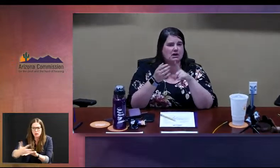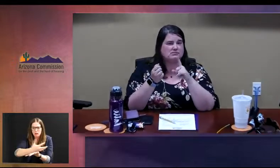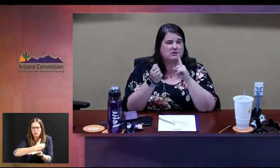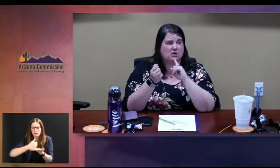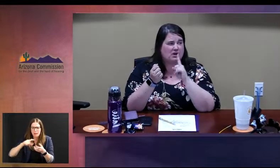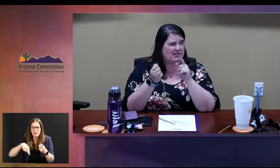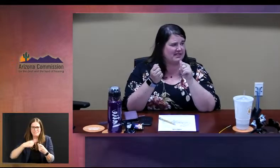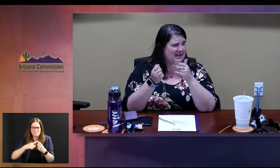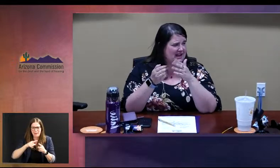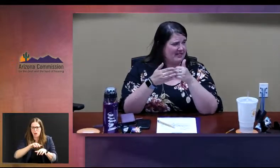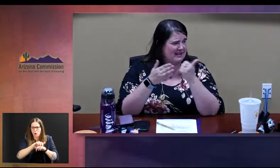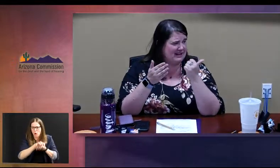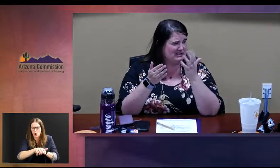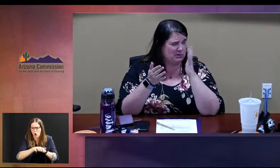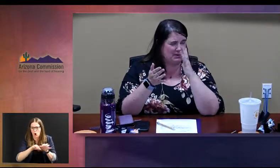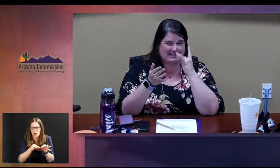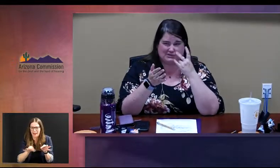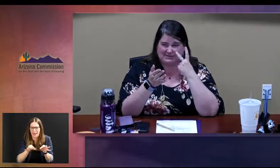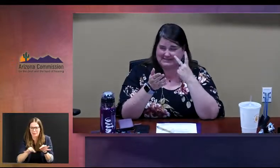Sarah.